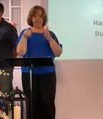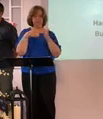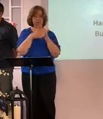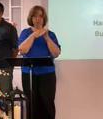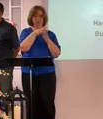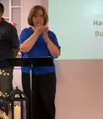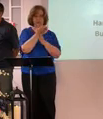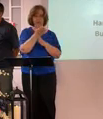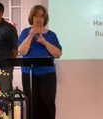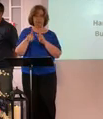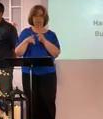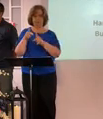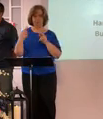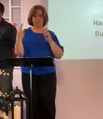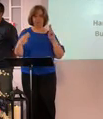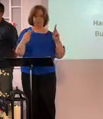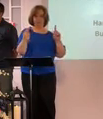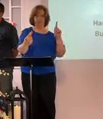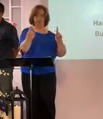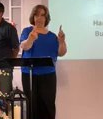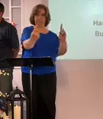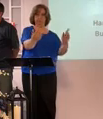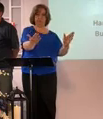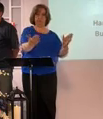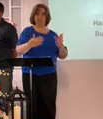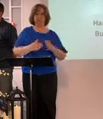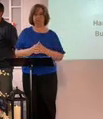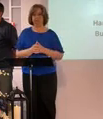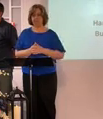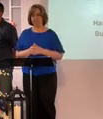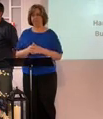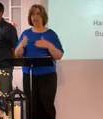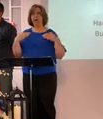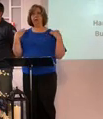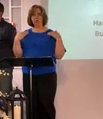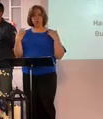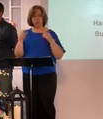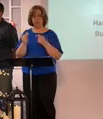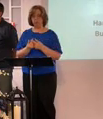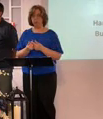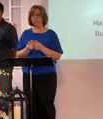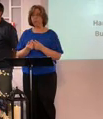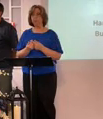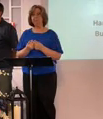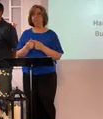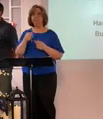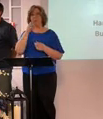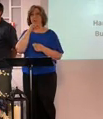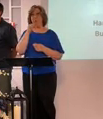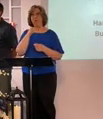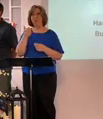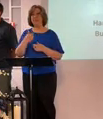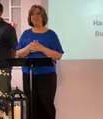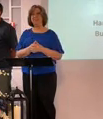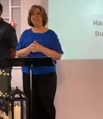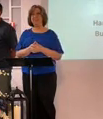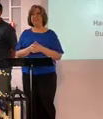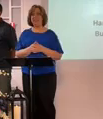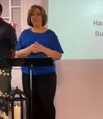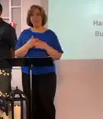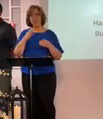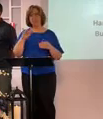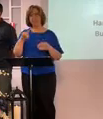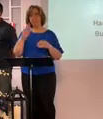we were very much involved in everything here, our youth group, our age group. Well, we were the oldest, but we were still called